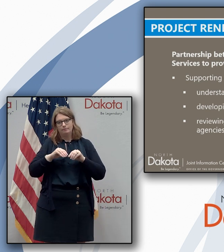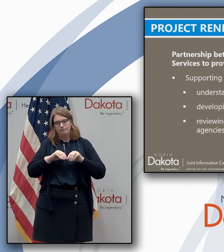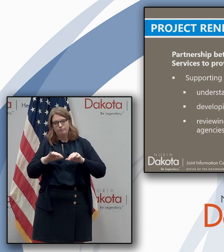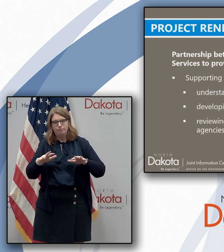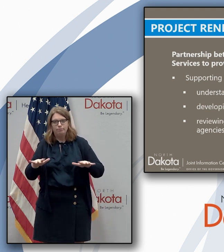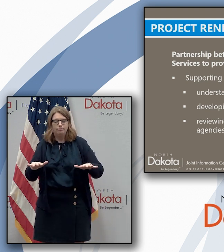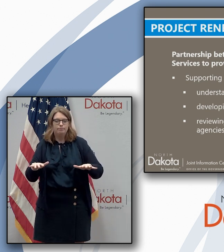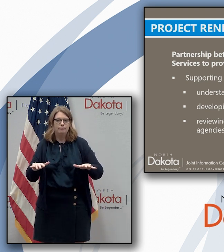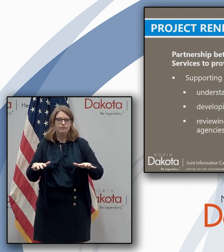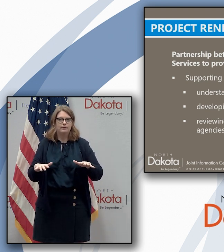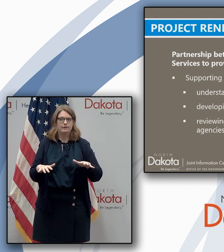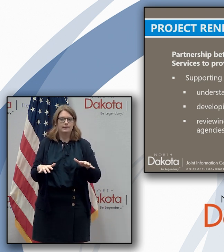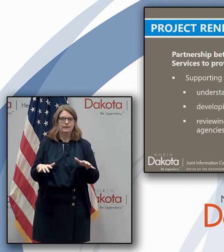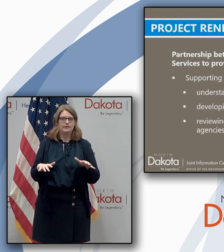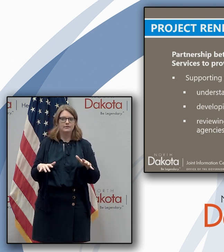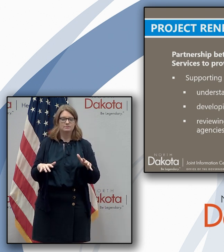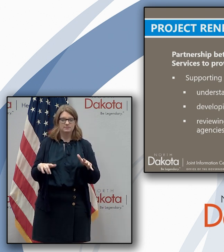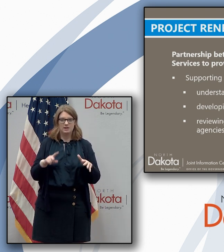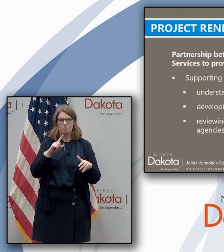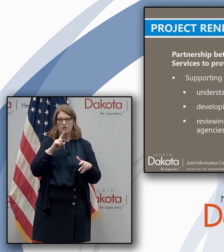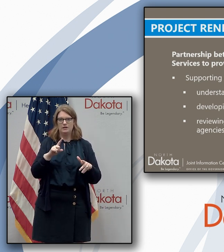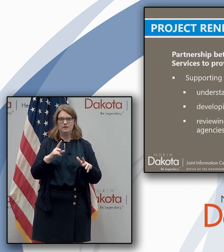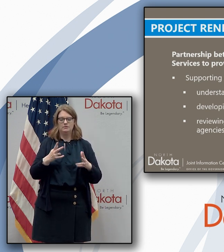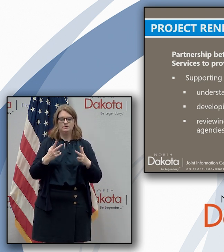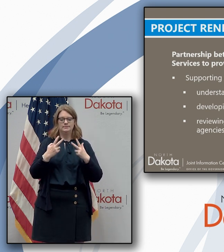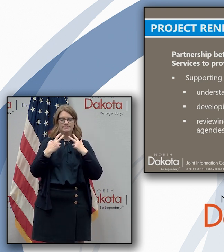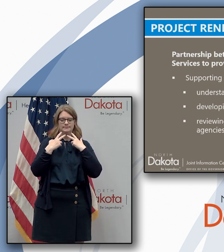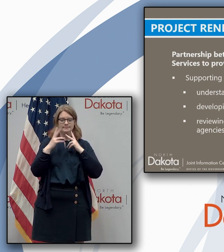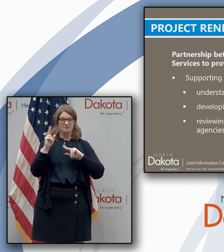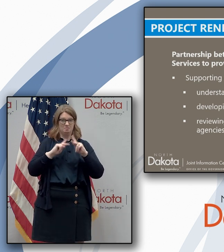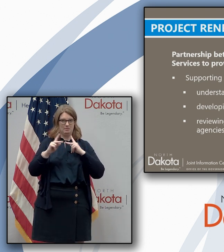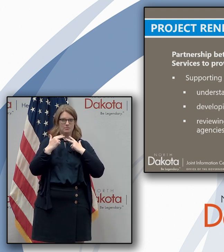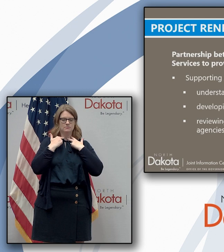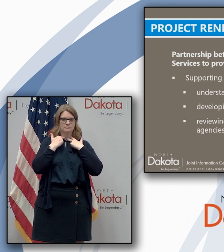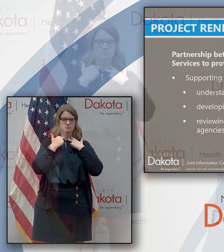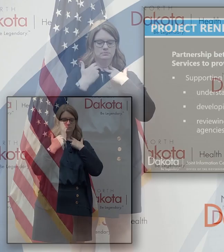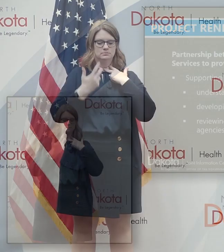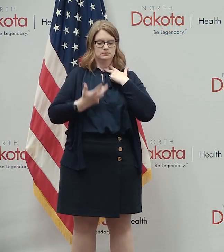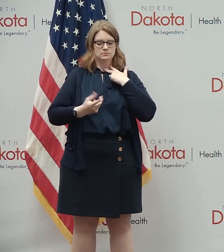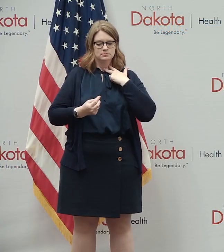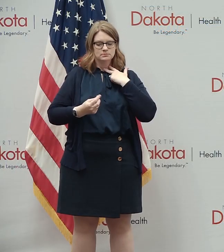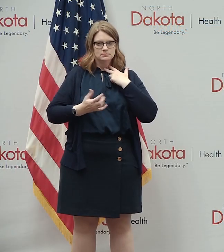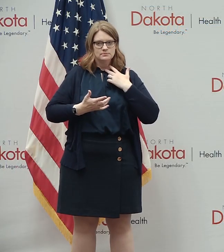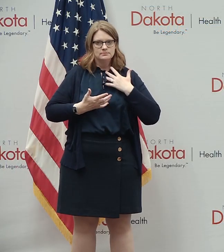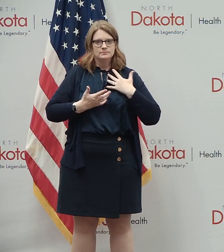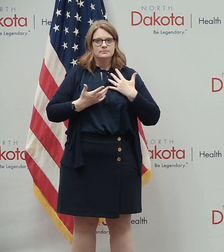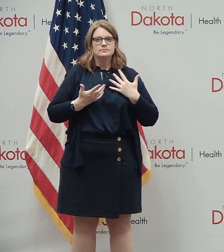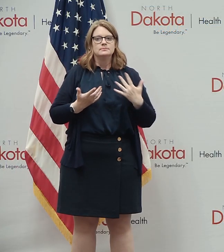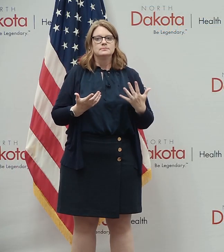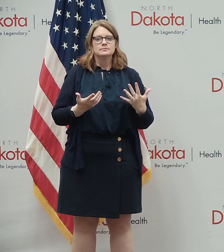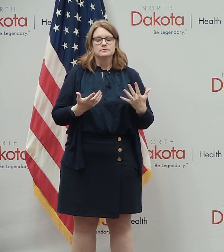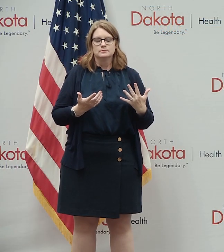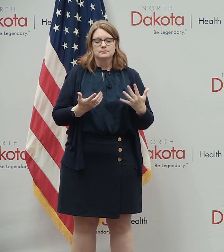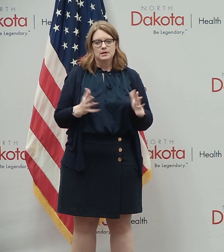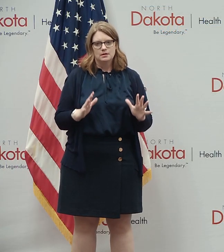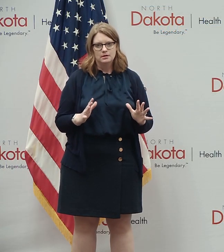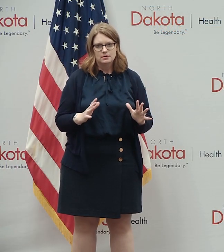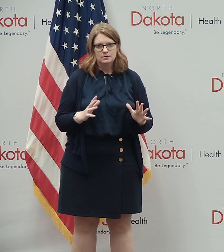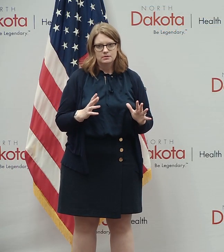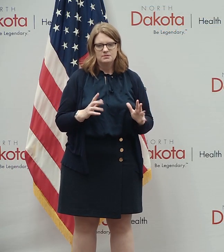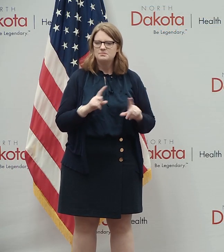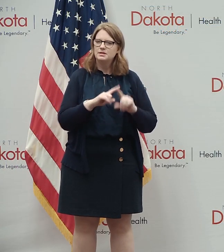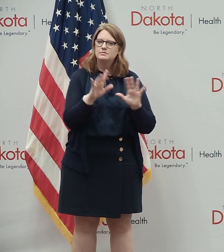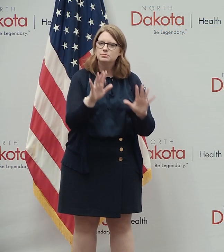pandemic put people in some really tough positions. They may not feel that there's a way out of those, but if you,